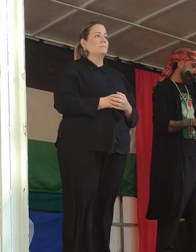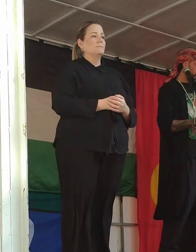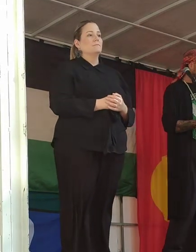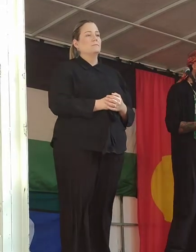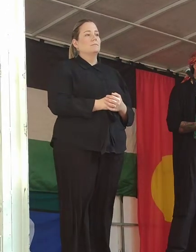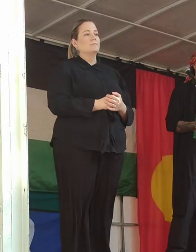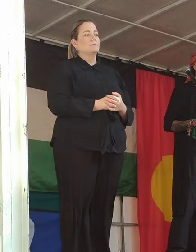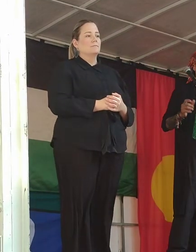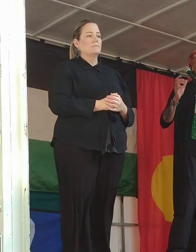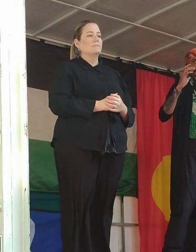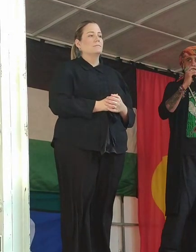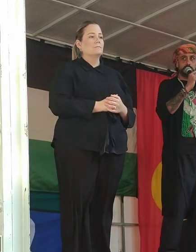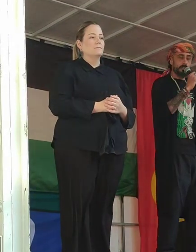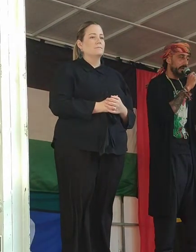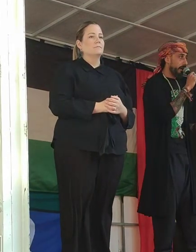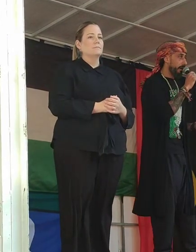everywhere.